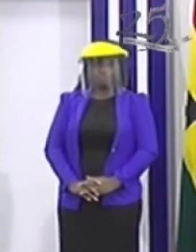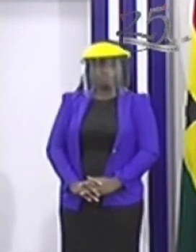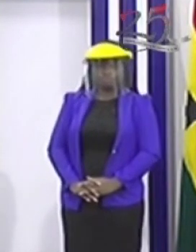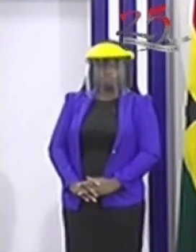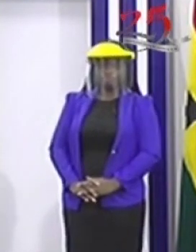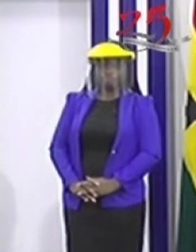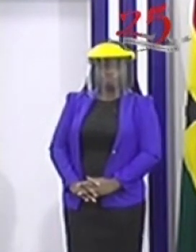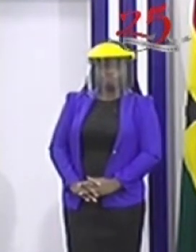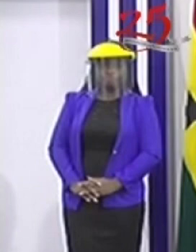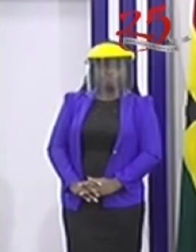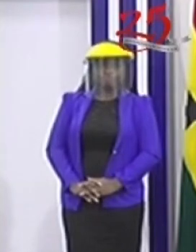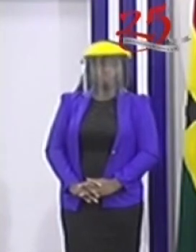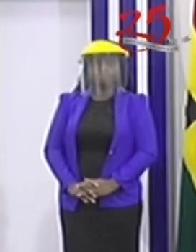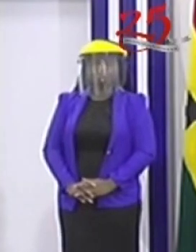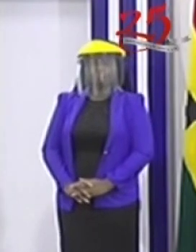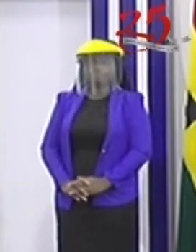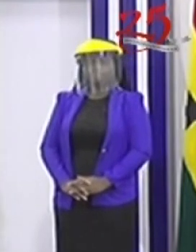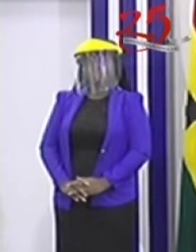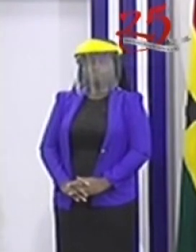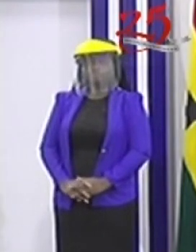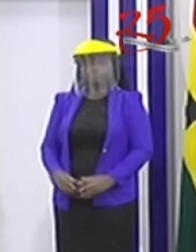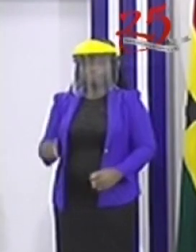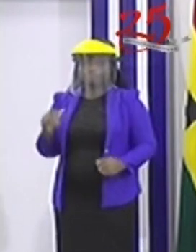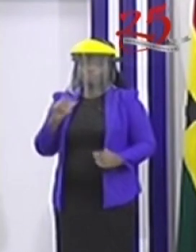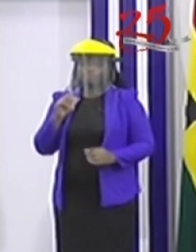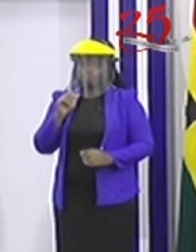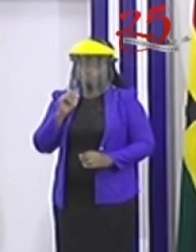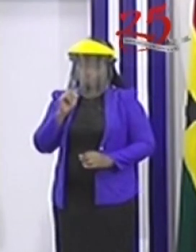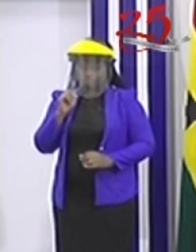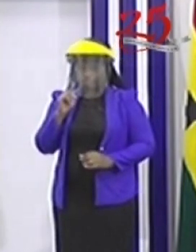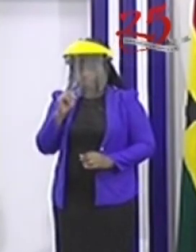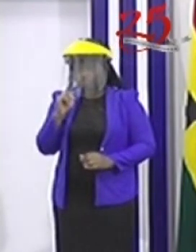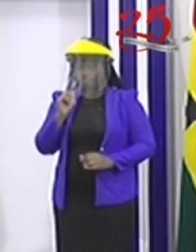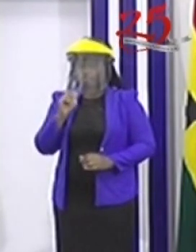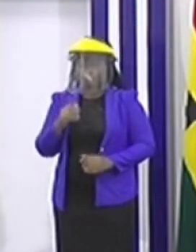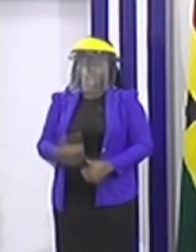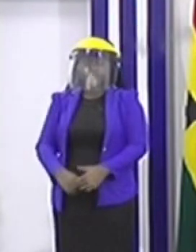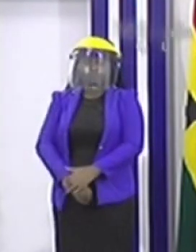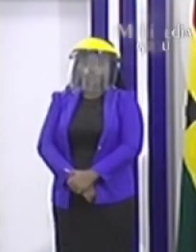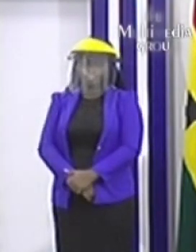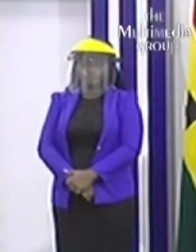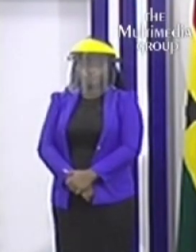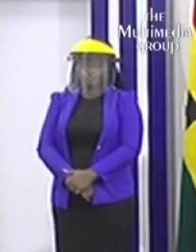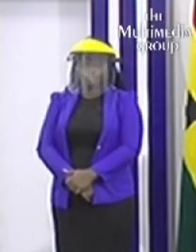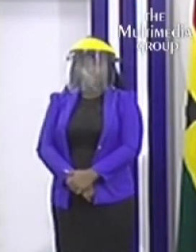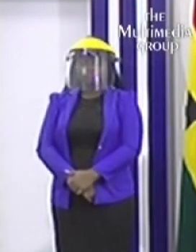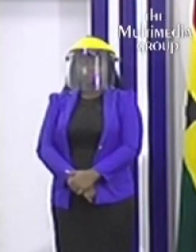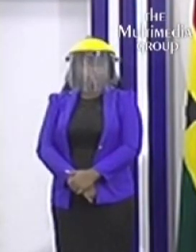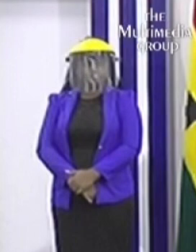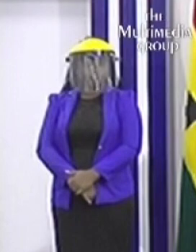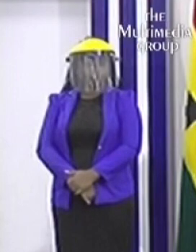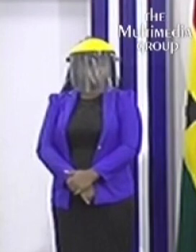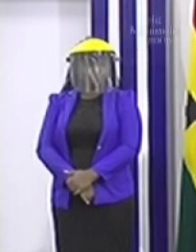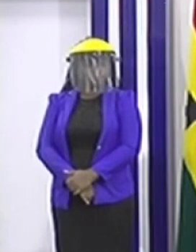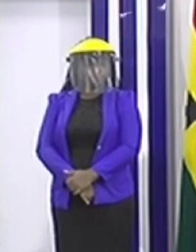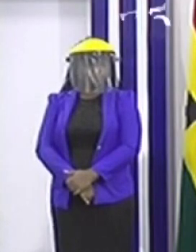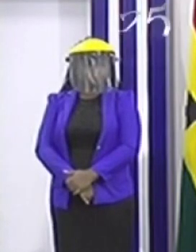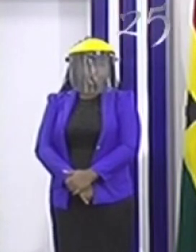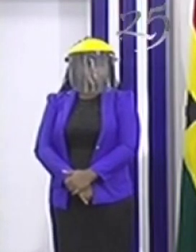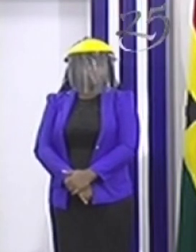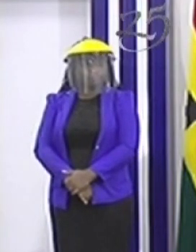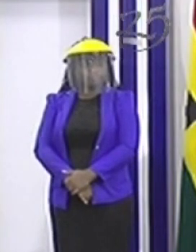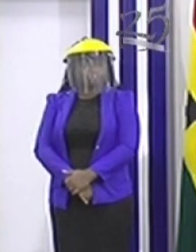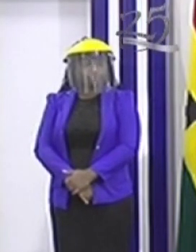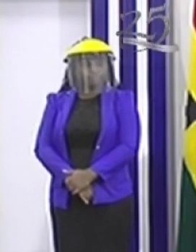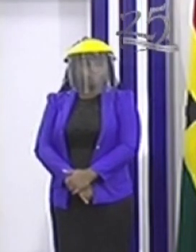I believe last week the information minister asked us to go and interact with Ghanaians regarding the